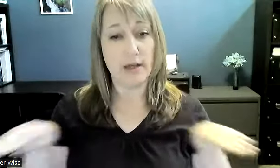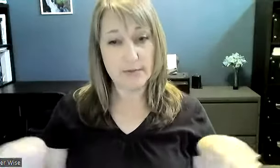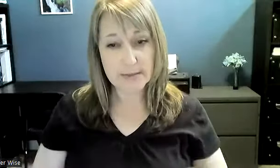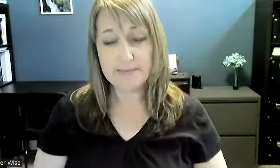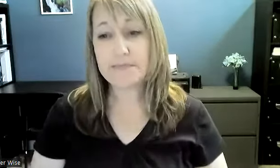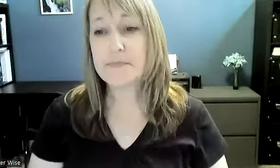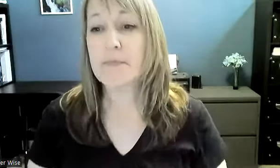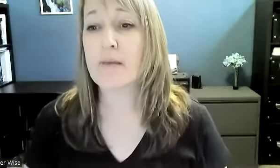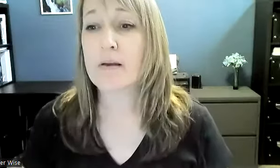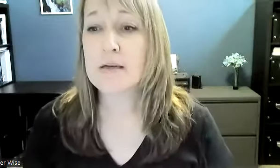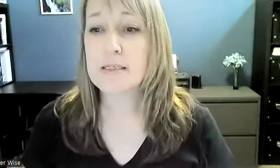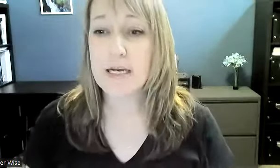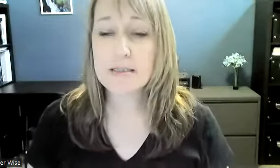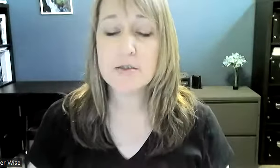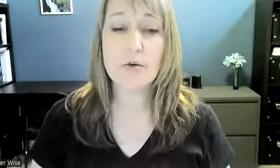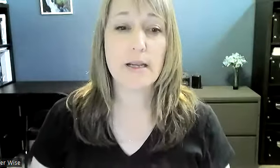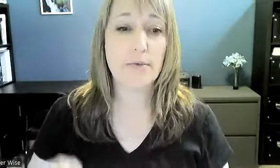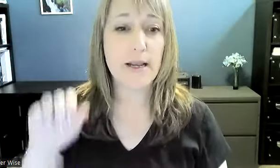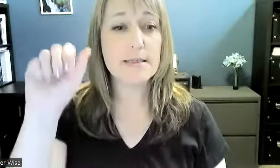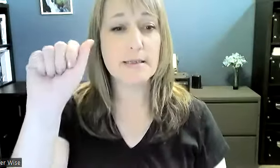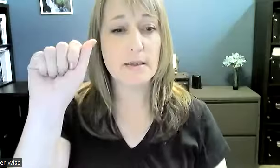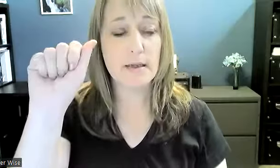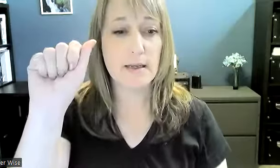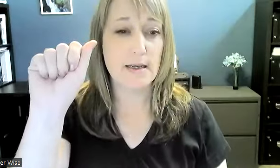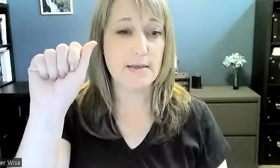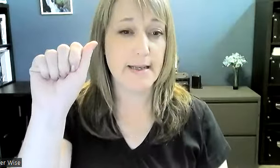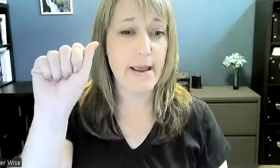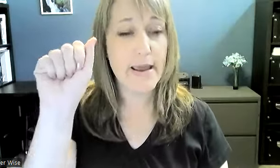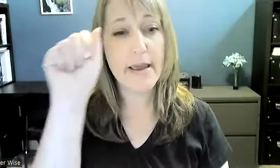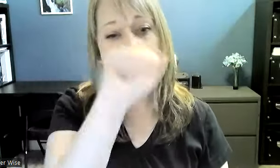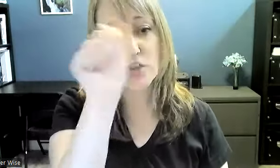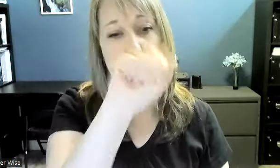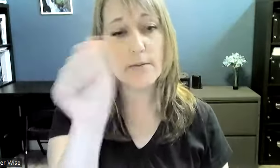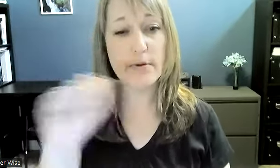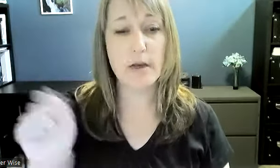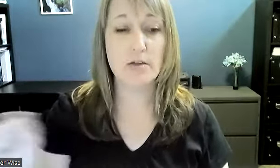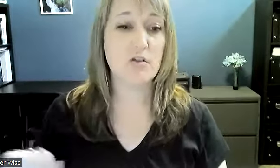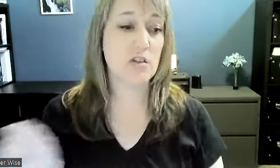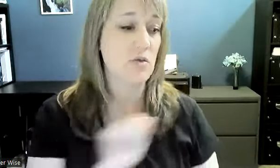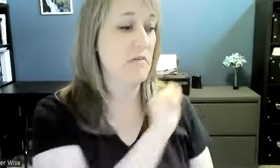shelves. Dust or erase is an A hand shape, and you just sort of